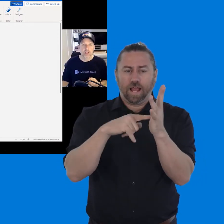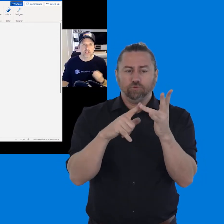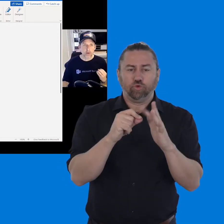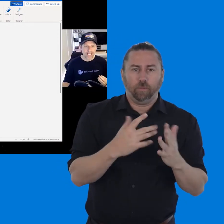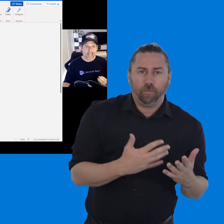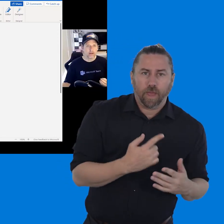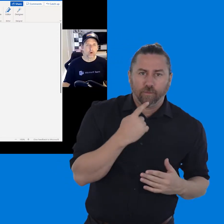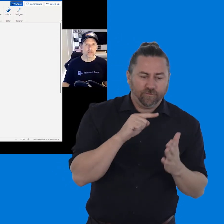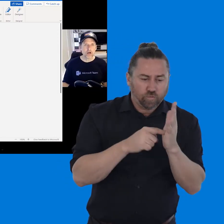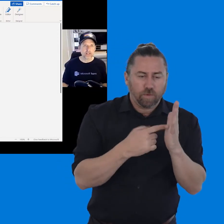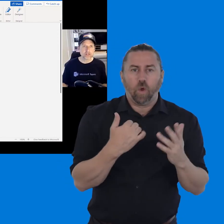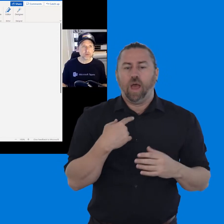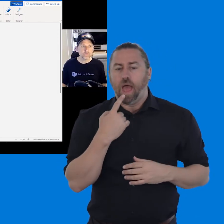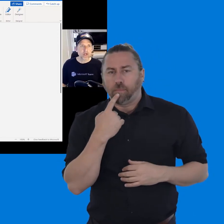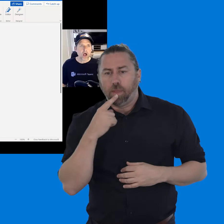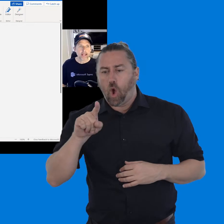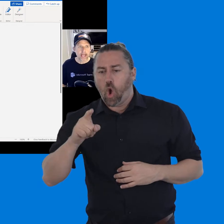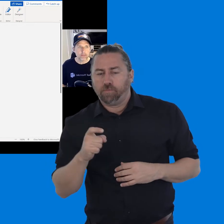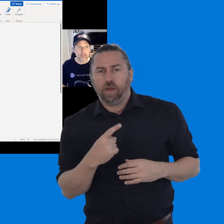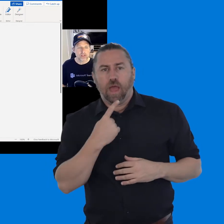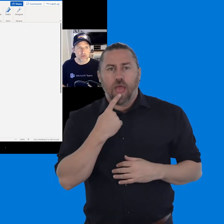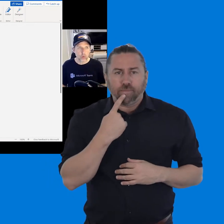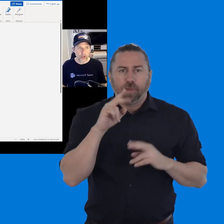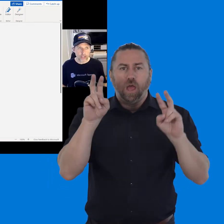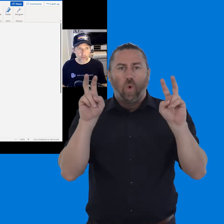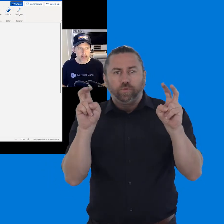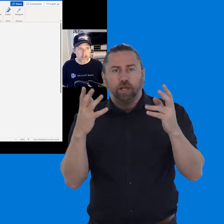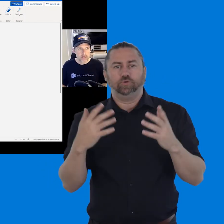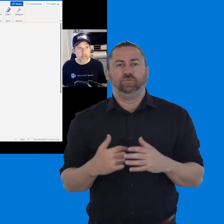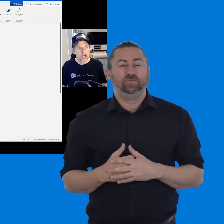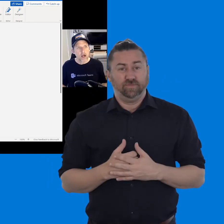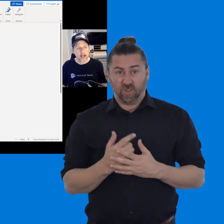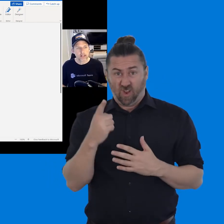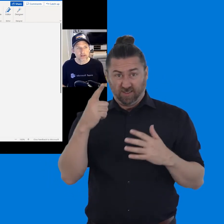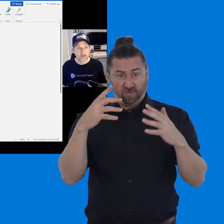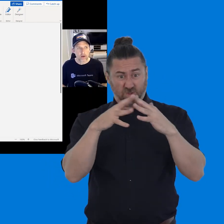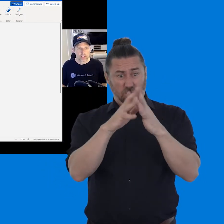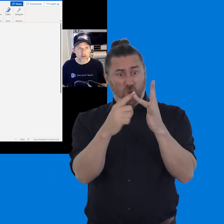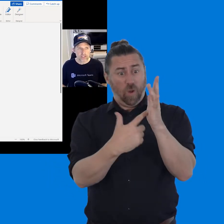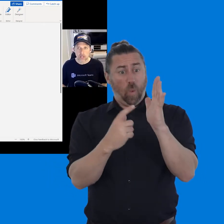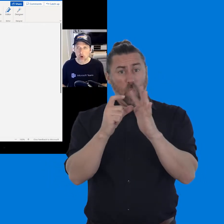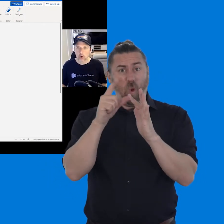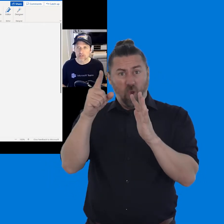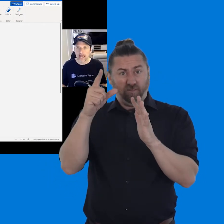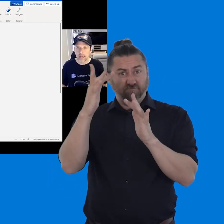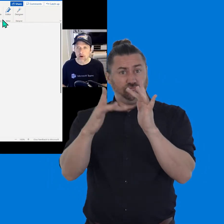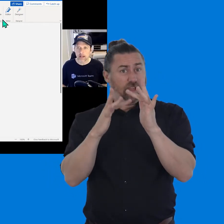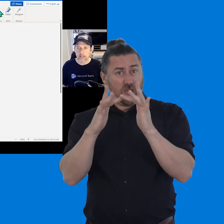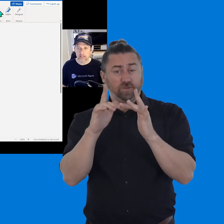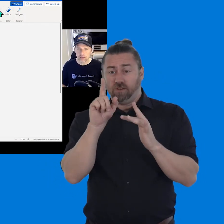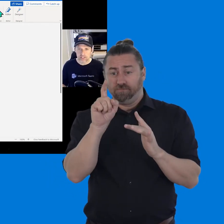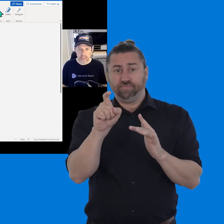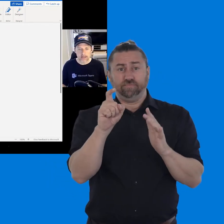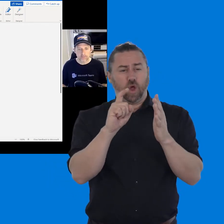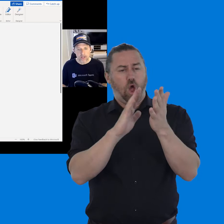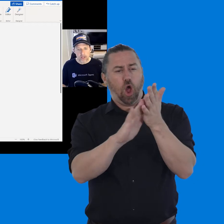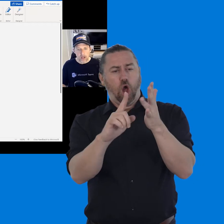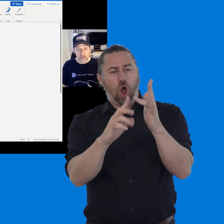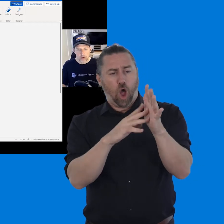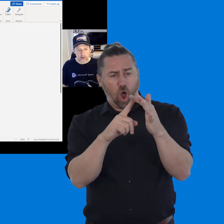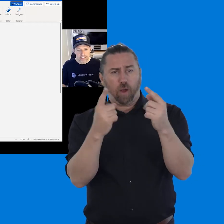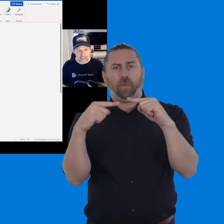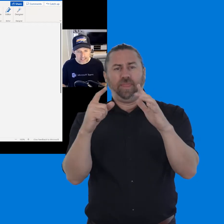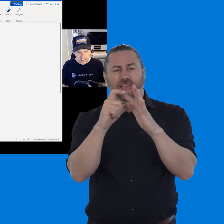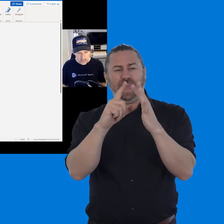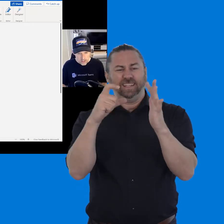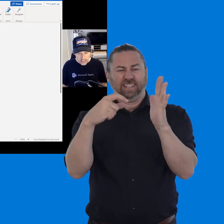strong. So again, what did I do? I came into Word in the browser. I clicked on that, made sure I was in the Home tab. I clicked on Dictate,